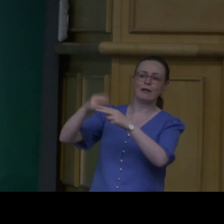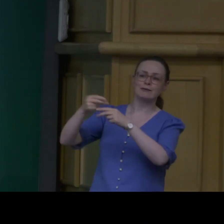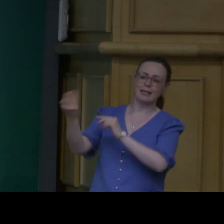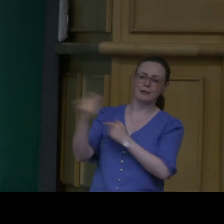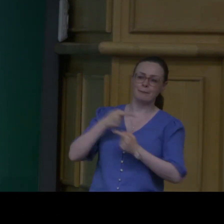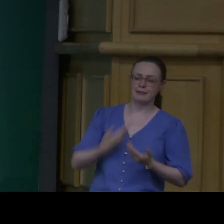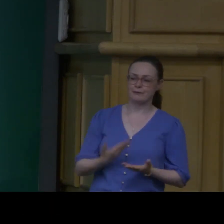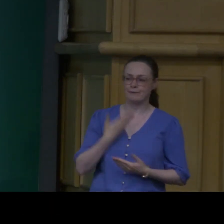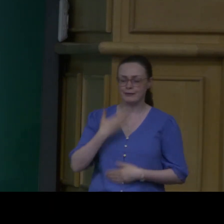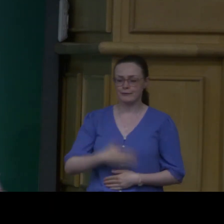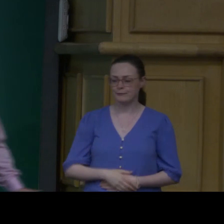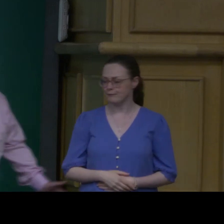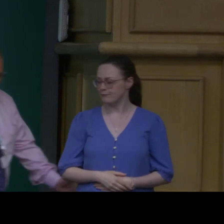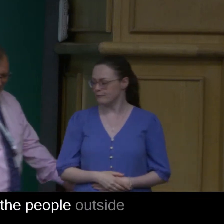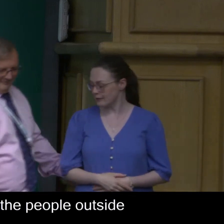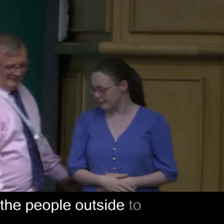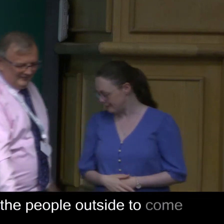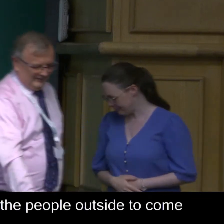Okay.